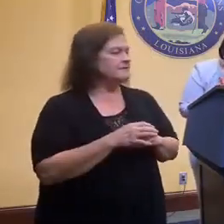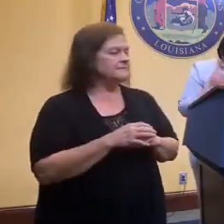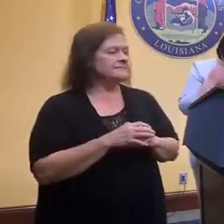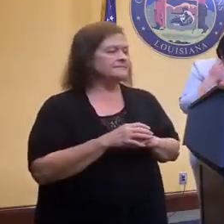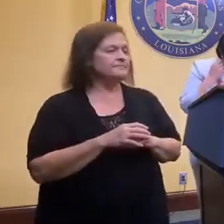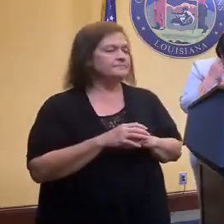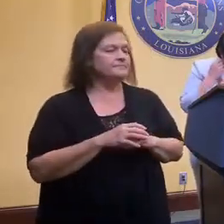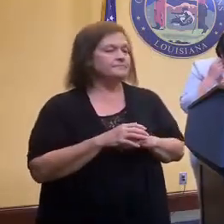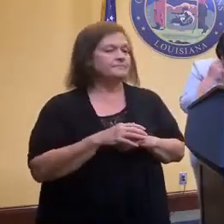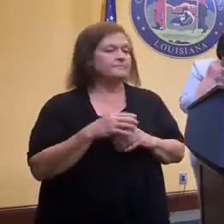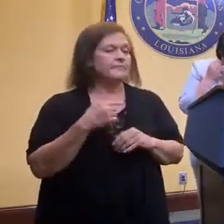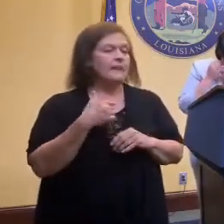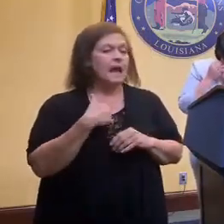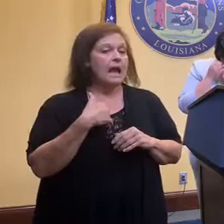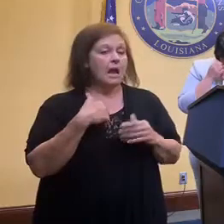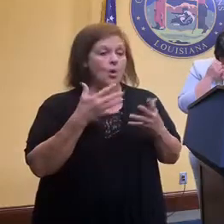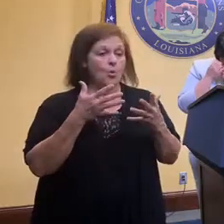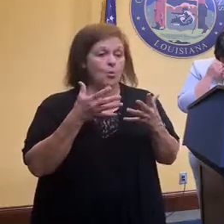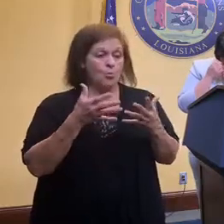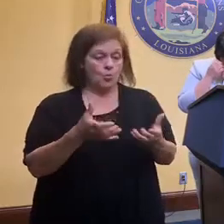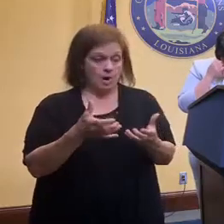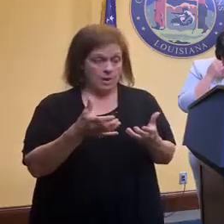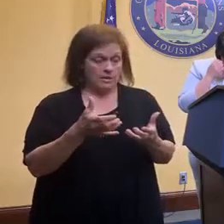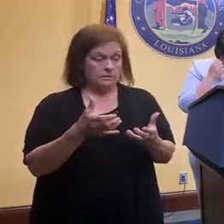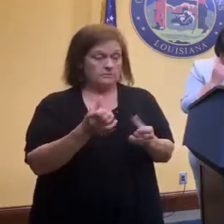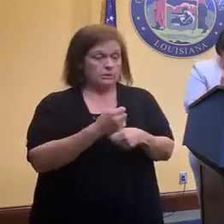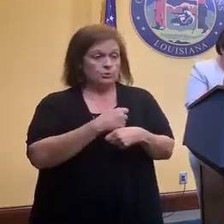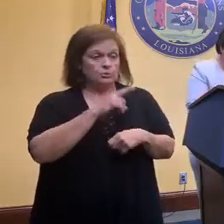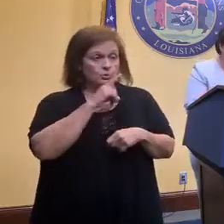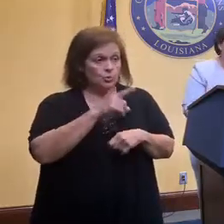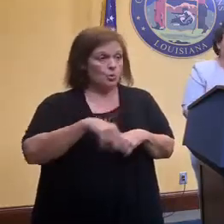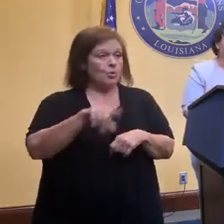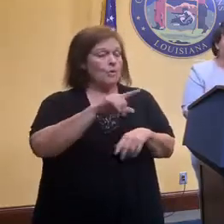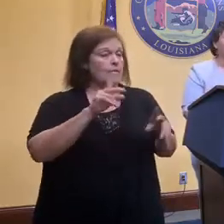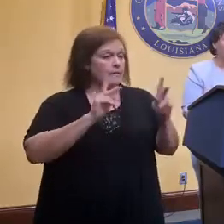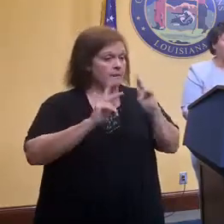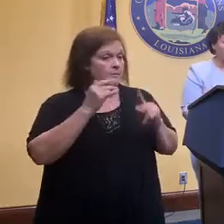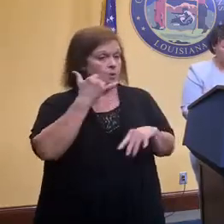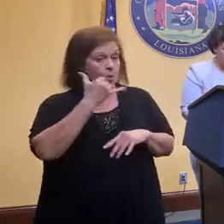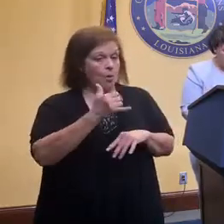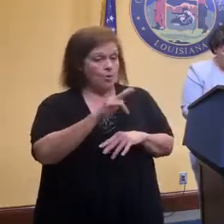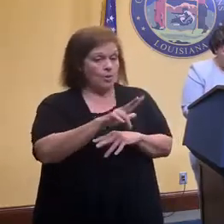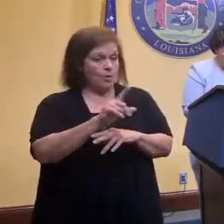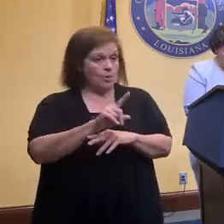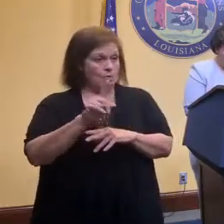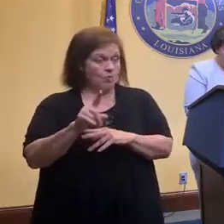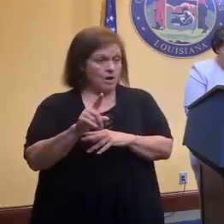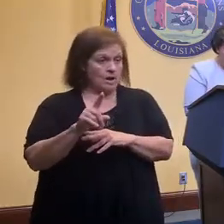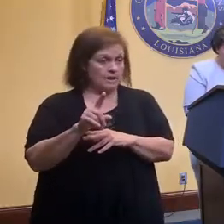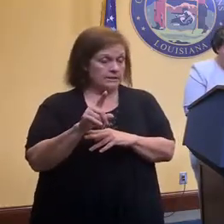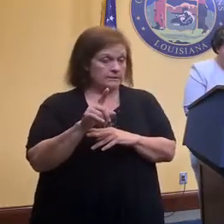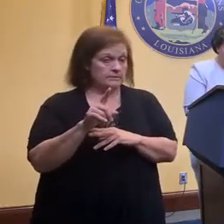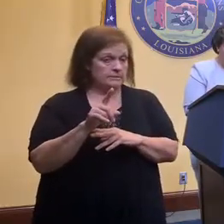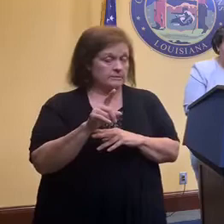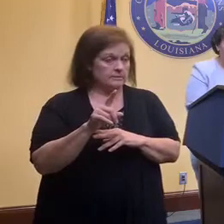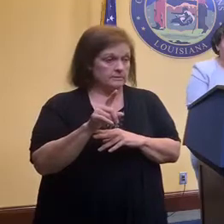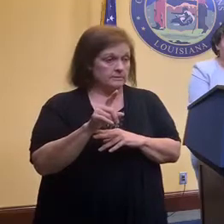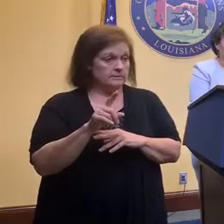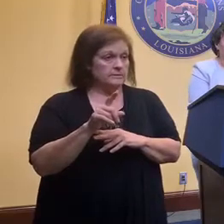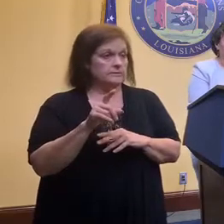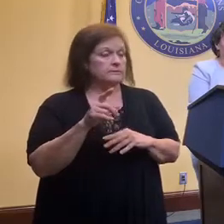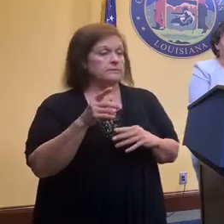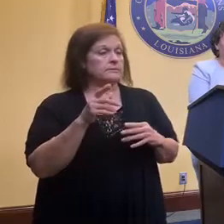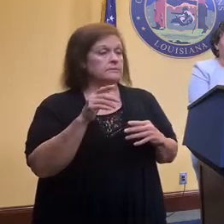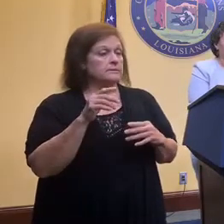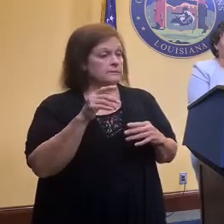off. I want to ensure that people call 311 for, of